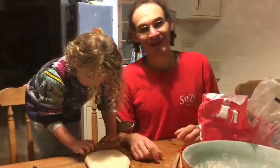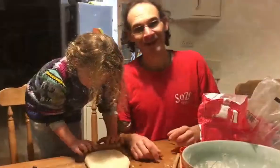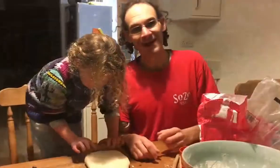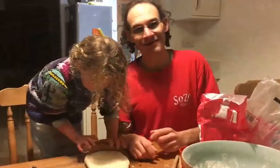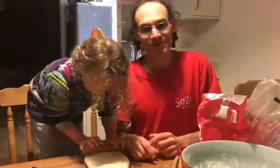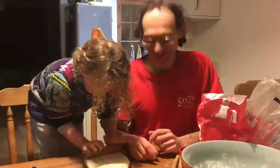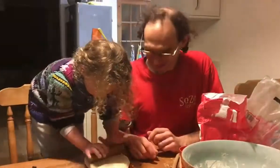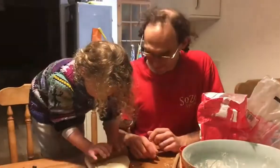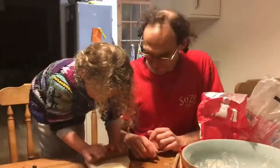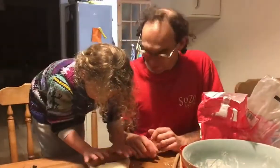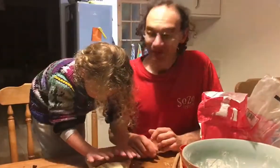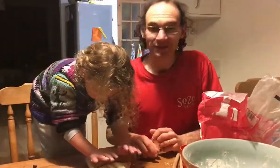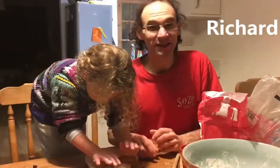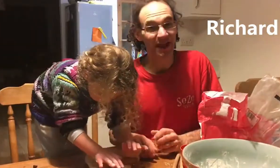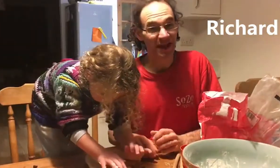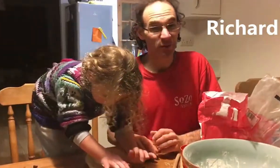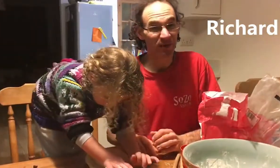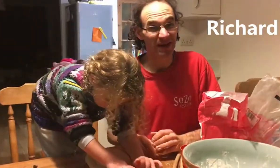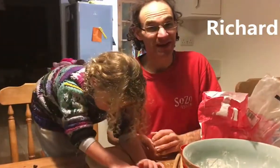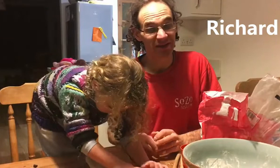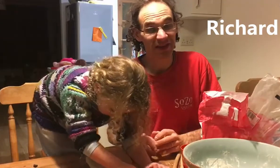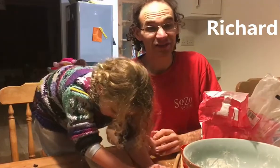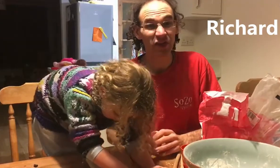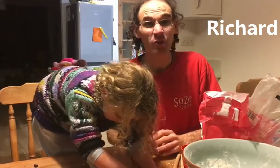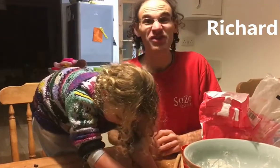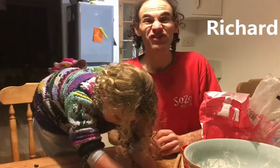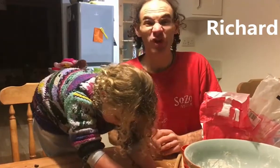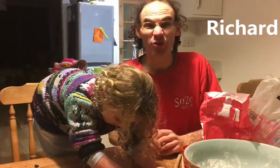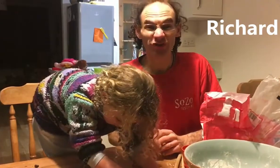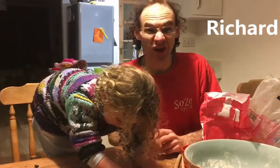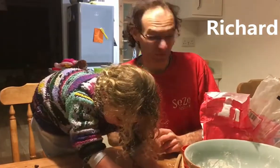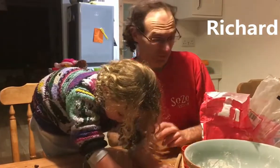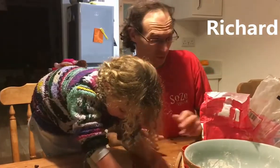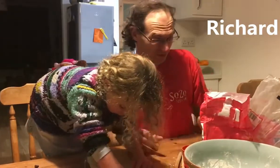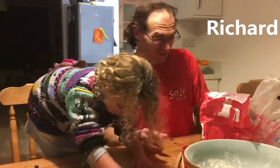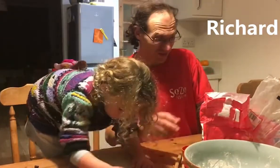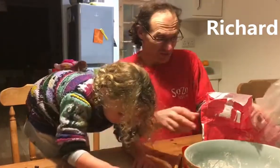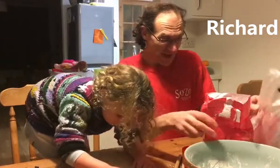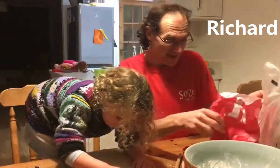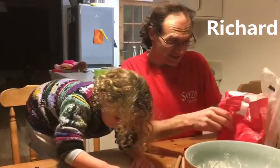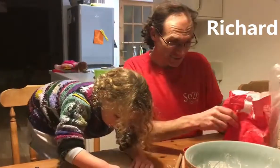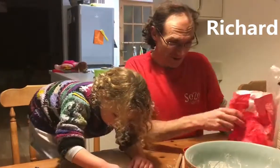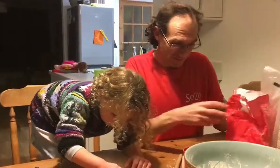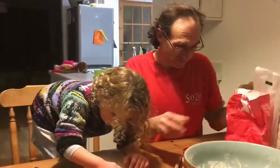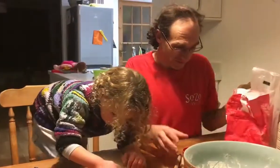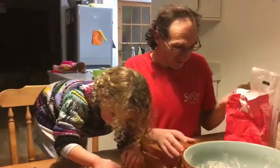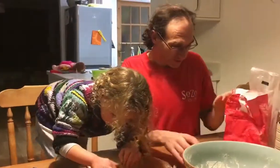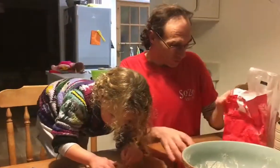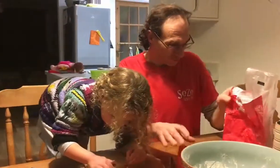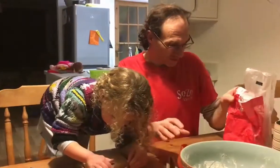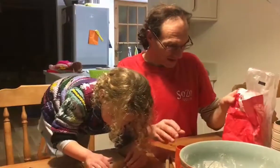Bye. Hi everybody. Today we're making things with salt dough, which is an amazing craft. You will